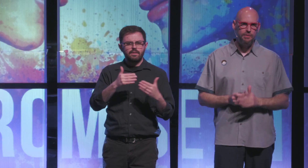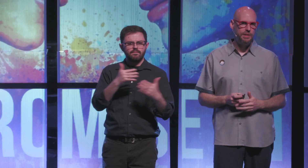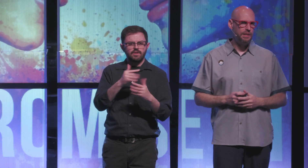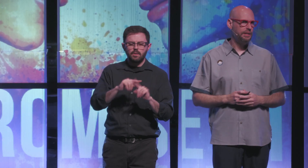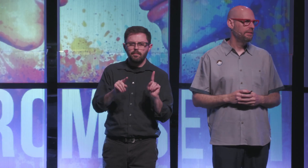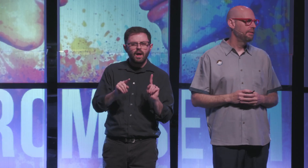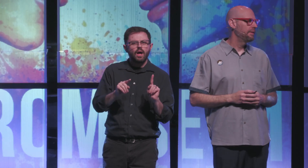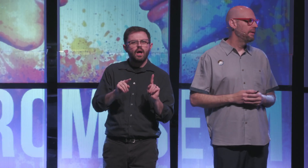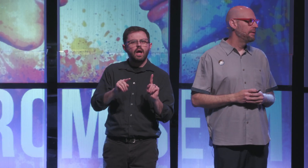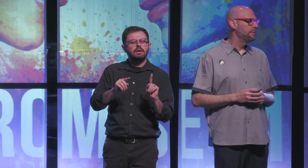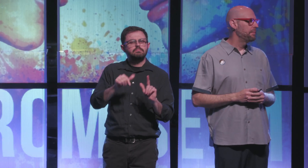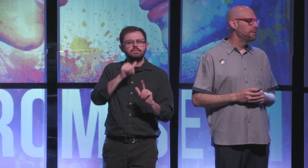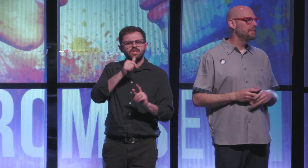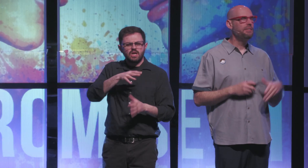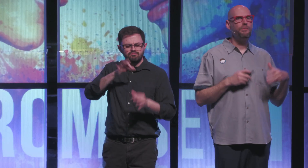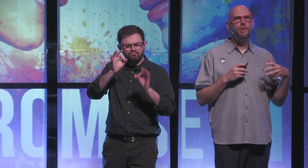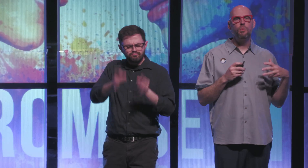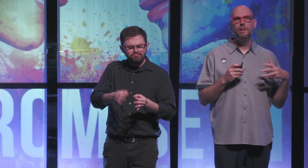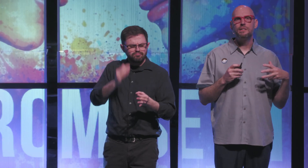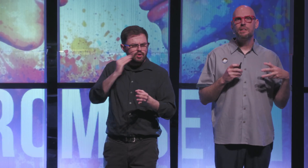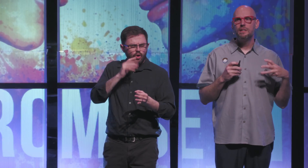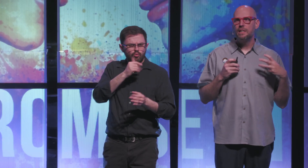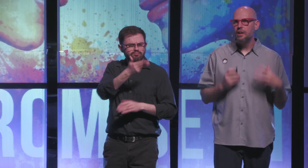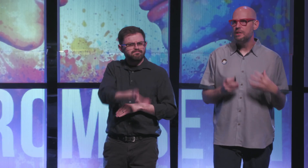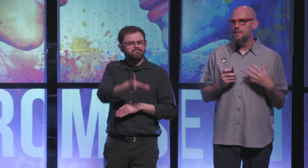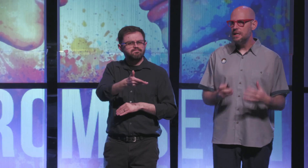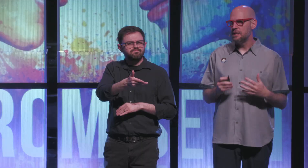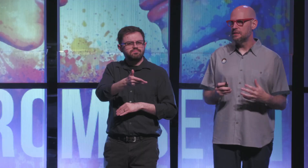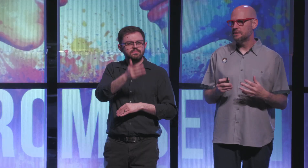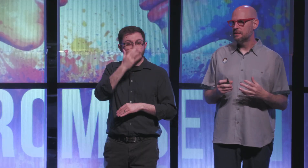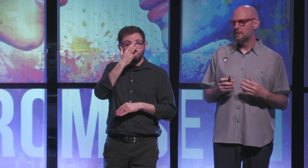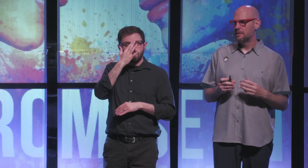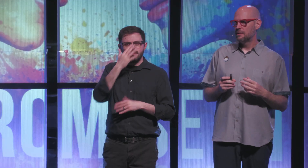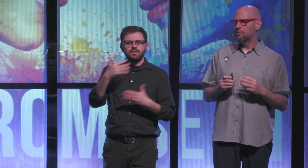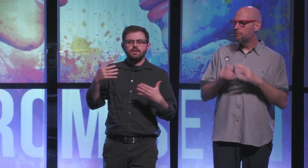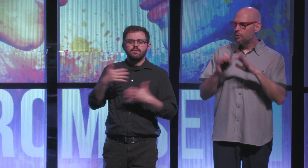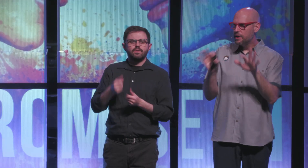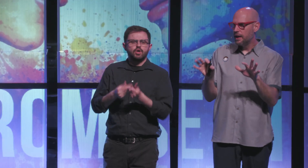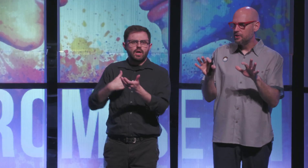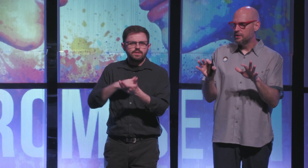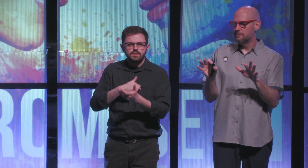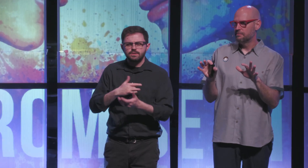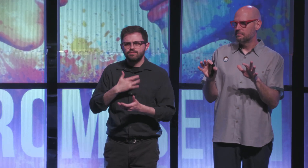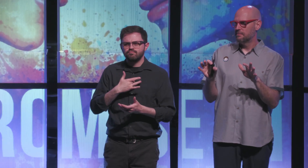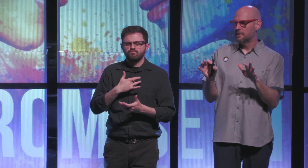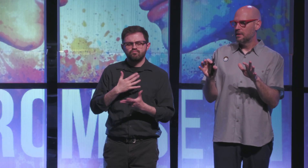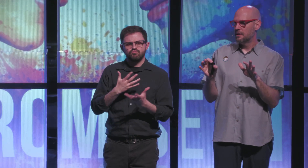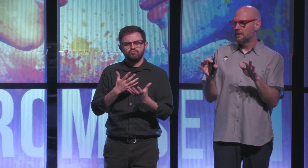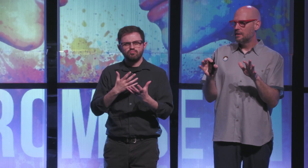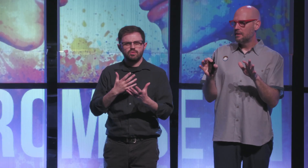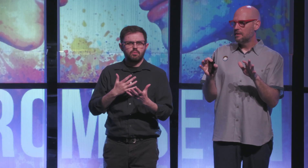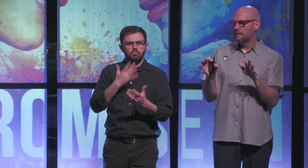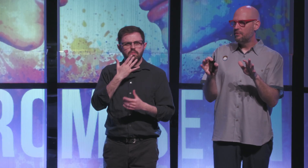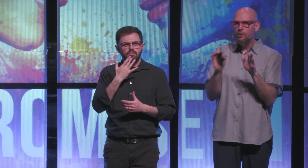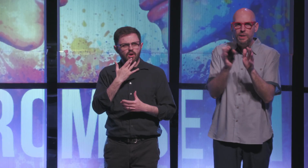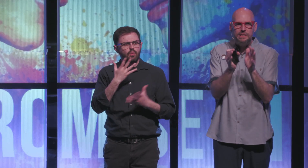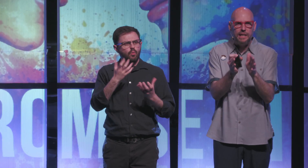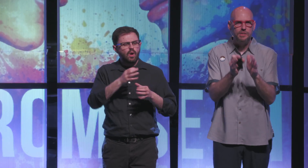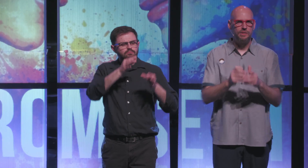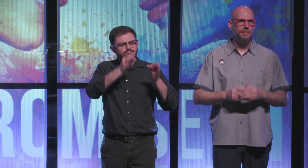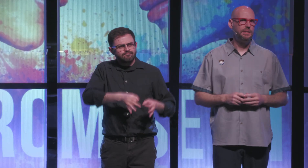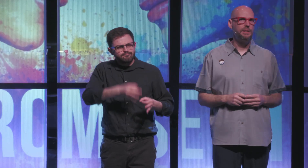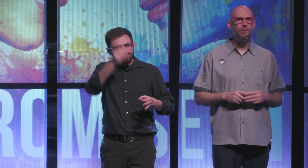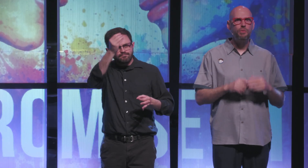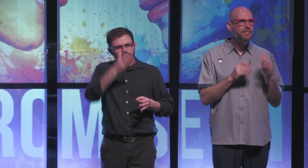about everything. See, fear wants guarantees before connection. Fear wants